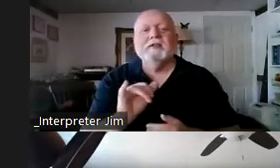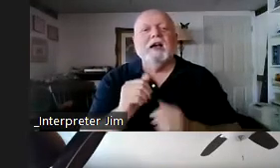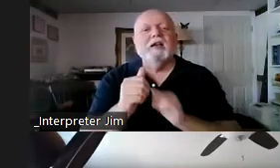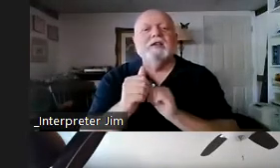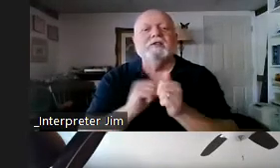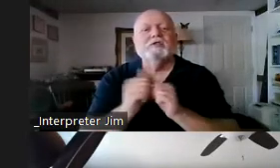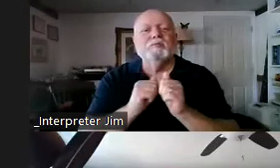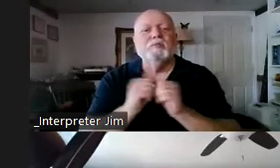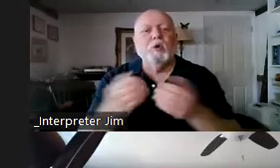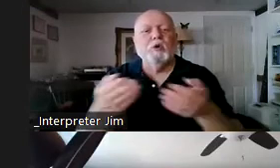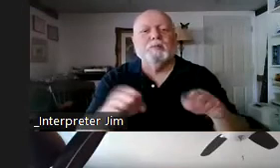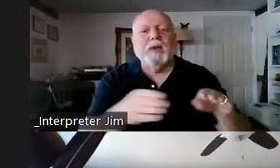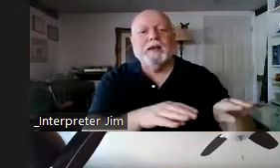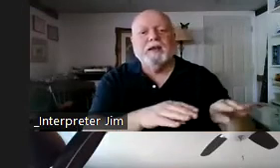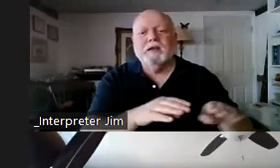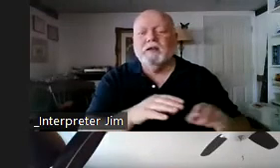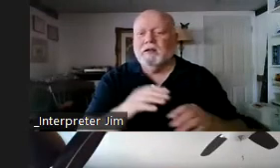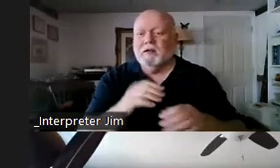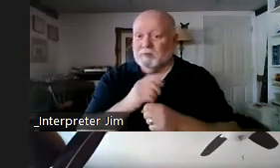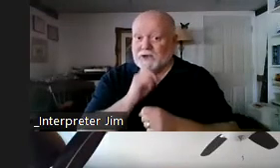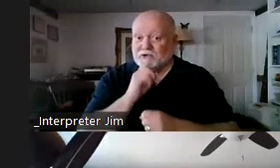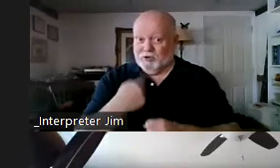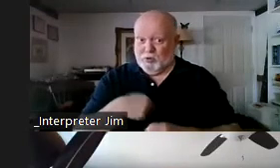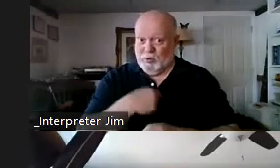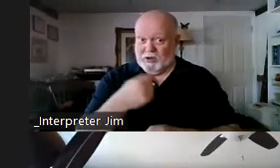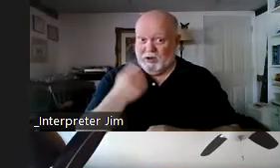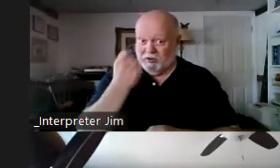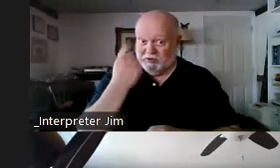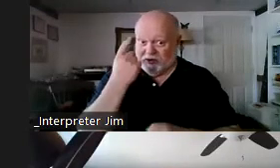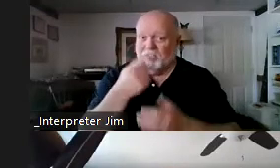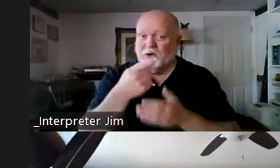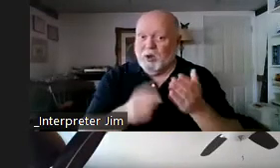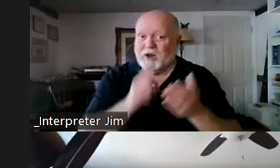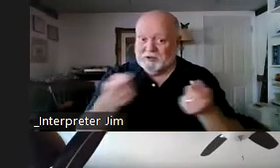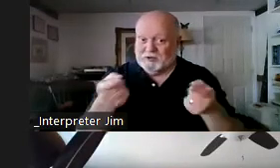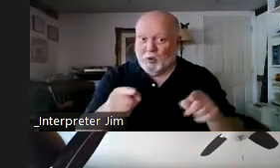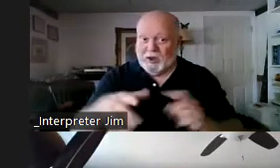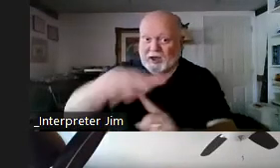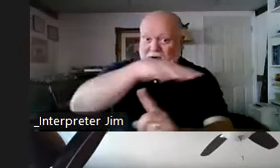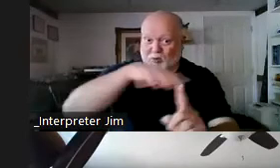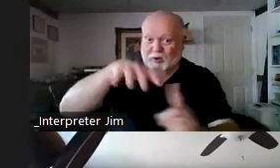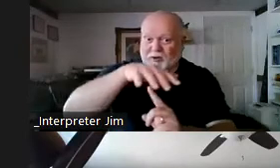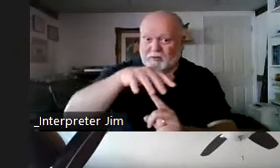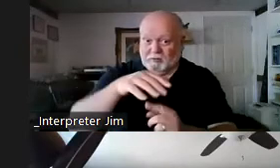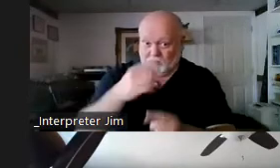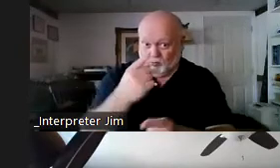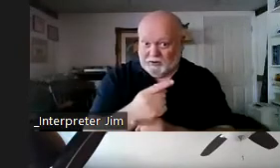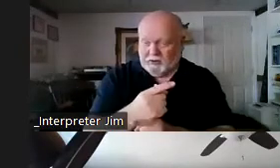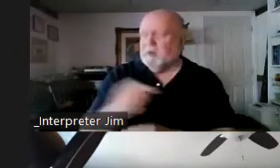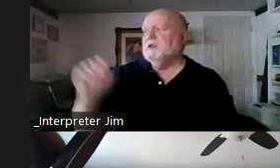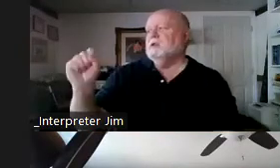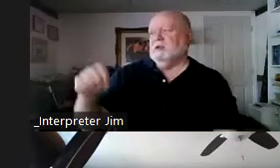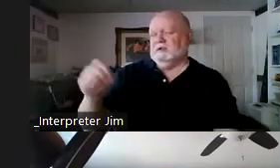with what's going on. Is that what you would say? Yes, absolutely. Steve, this